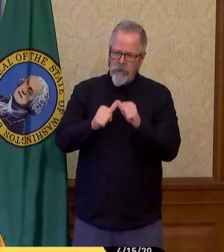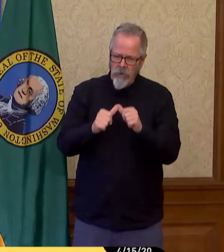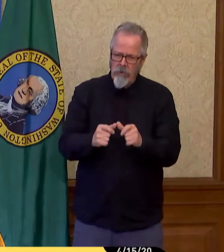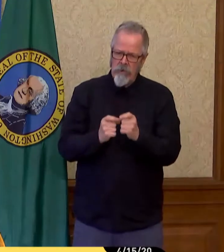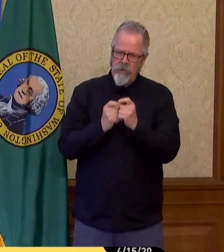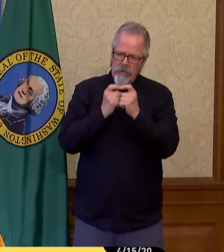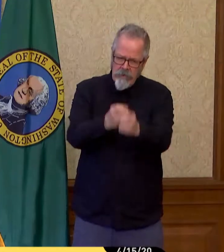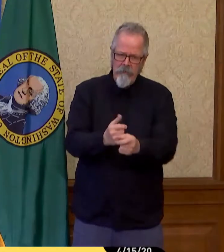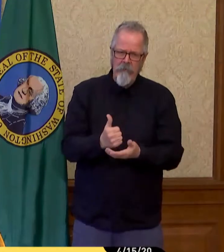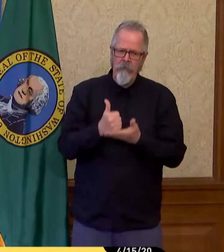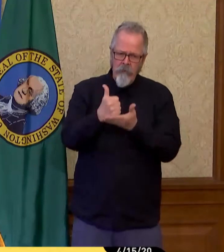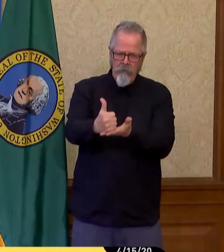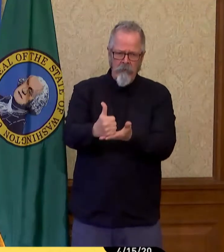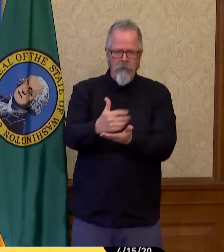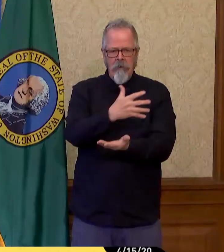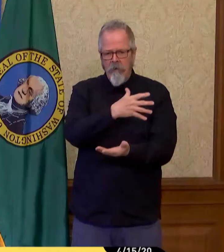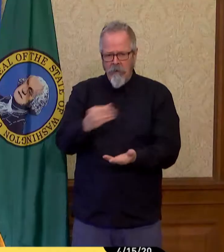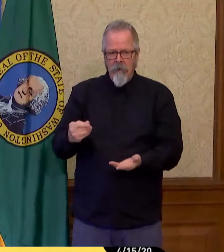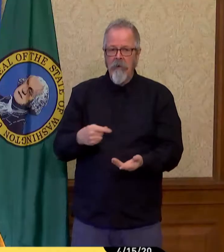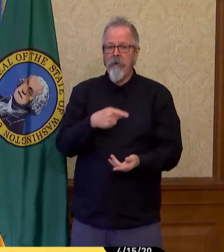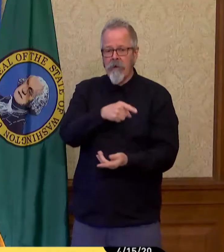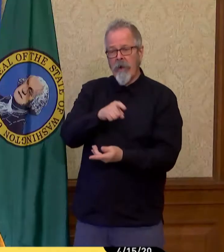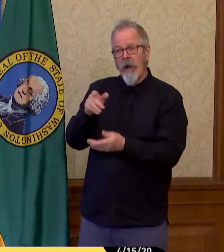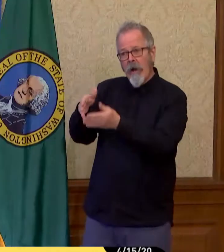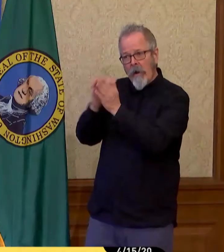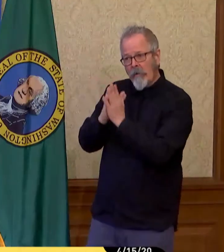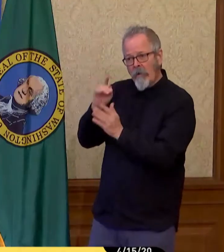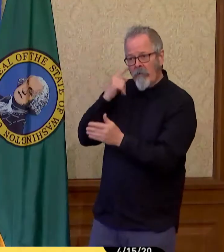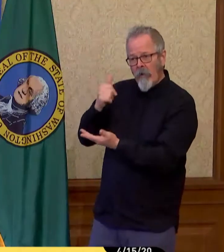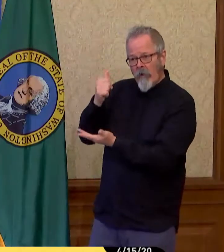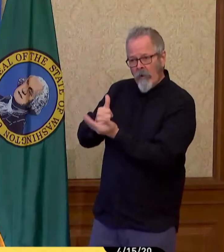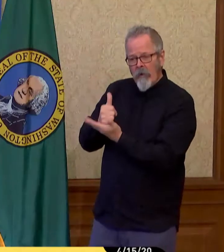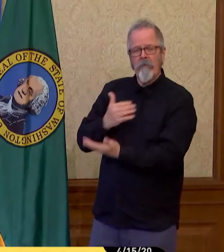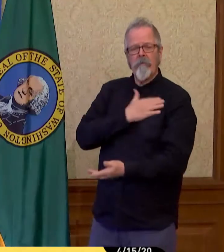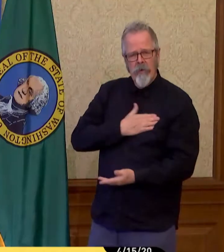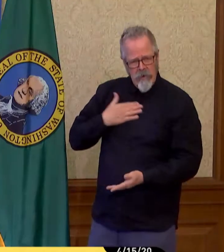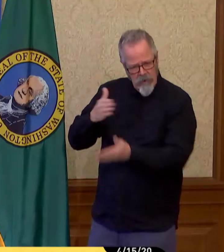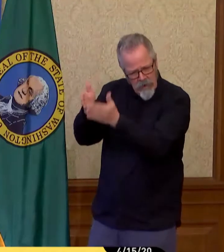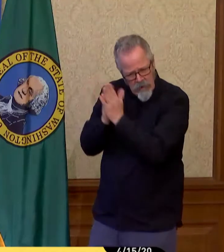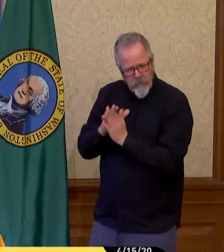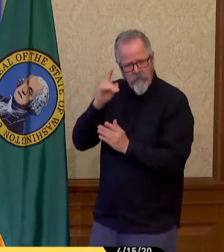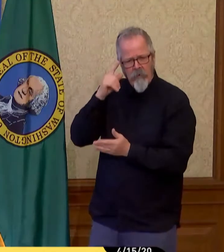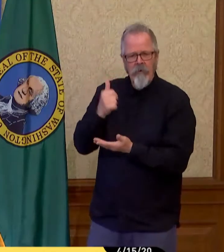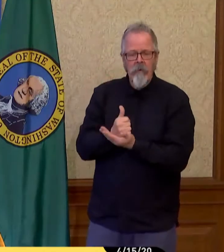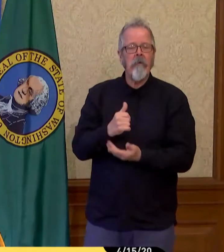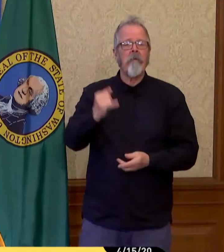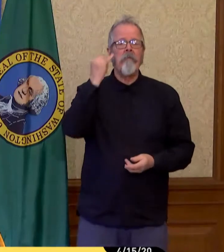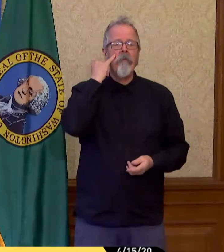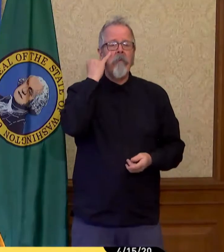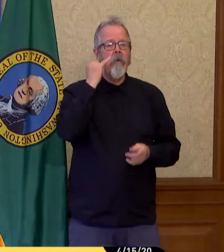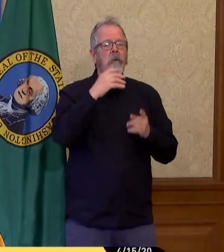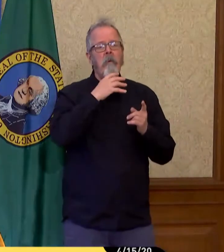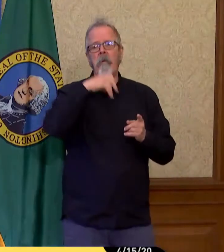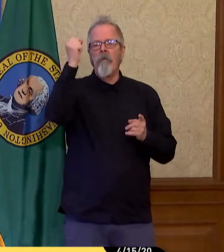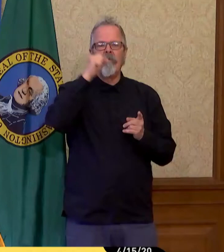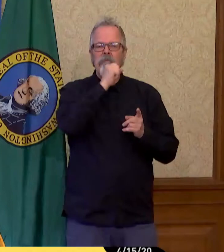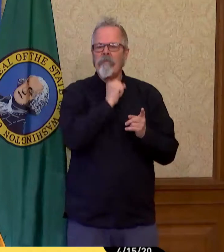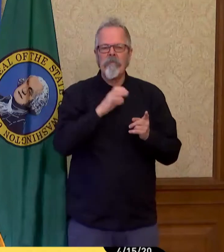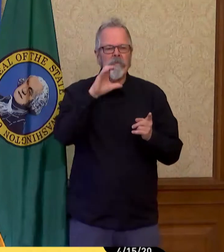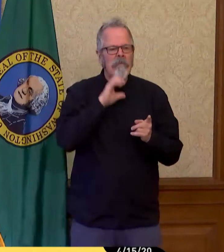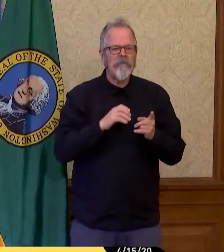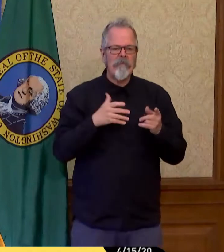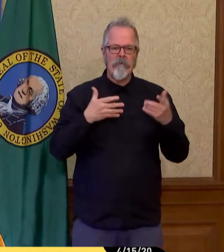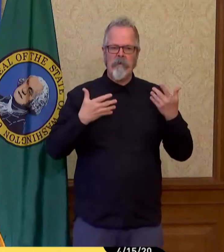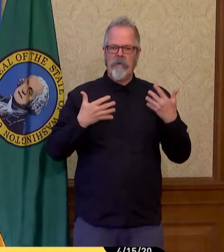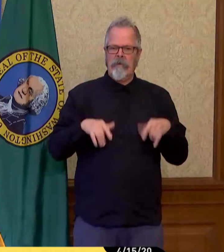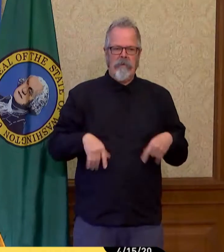go to the grocery store right now. Don't be shy about asking the teenager next door to do your shopping for you. They got some extra time on their